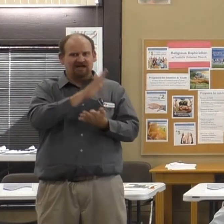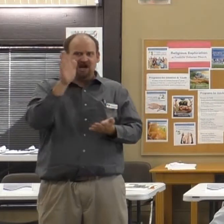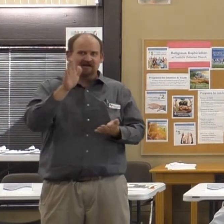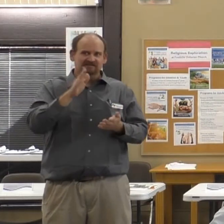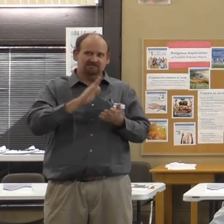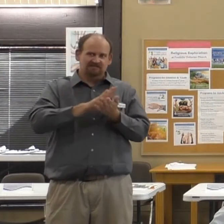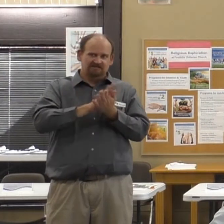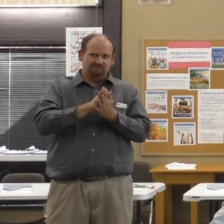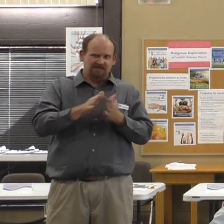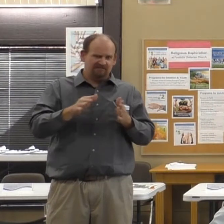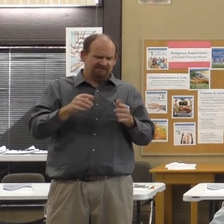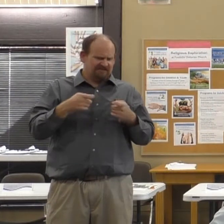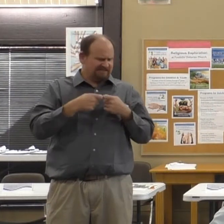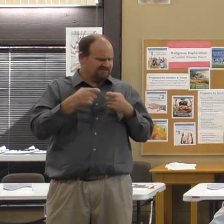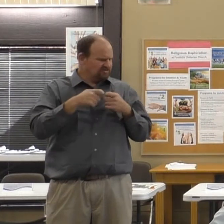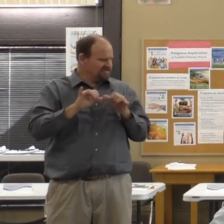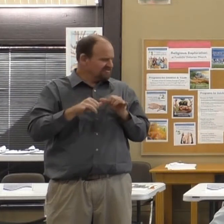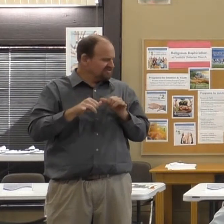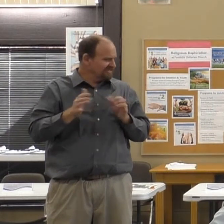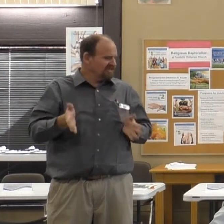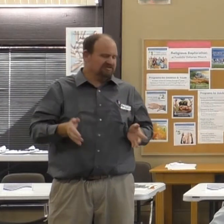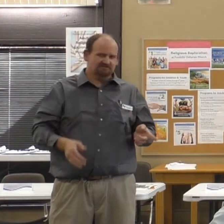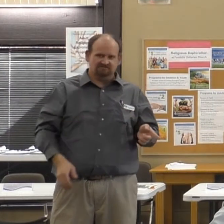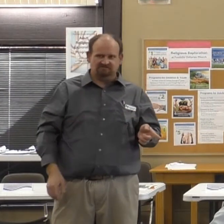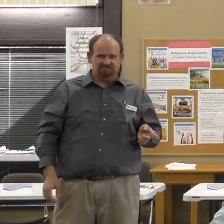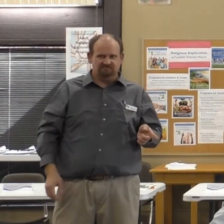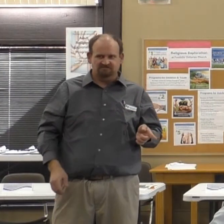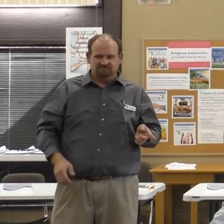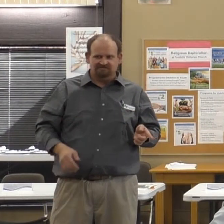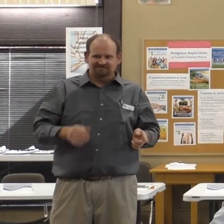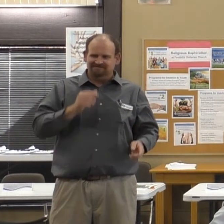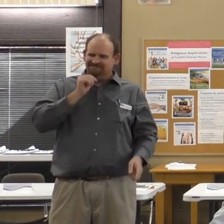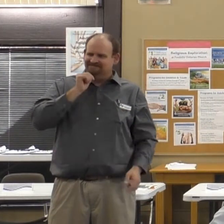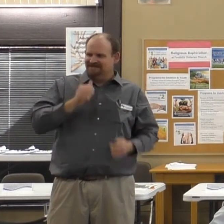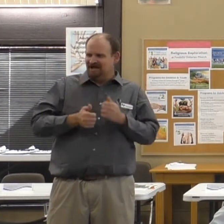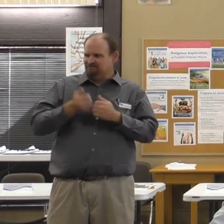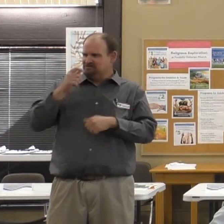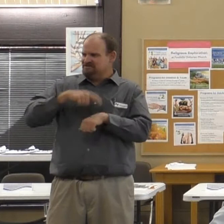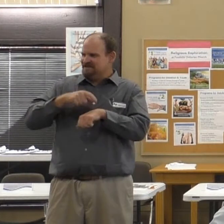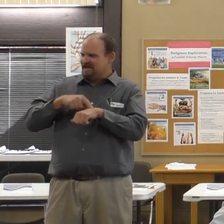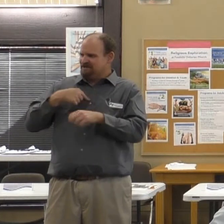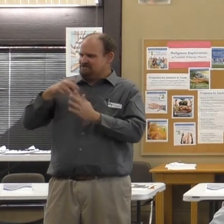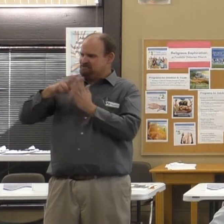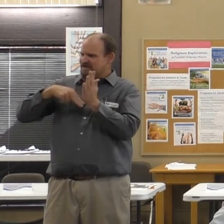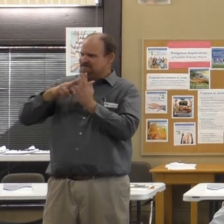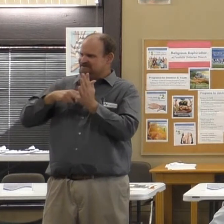Roy, for example, he will be a master electrician.